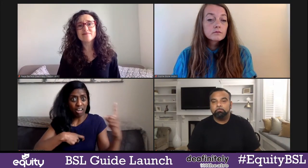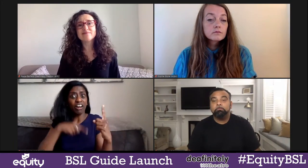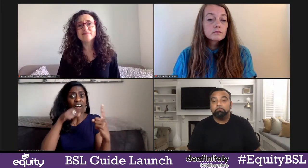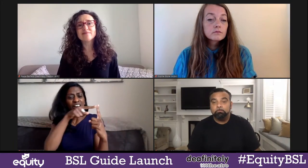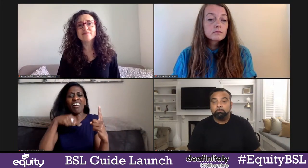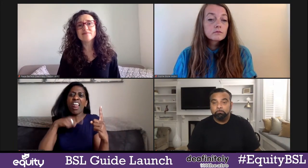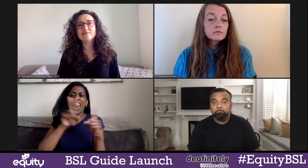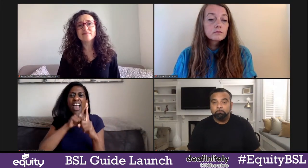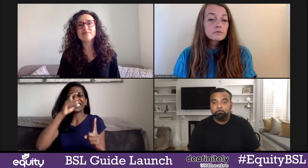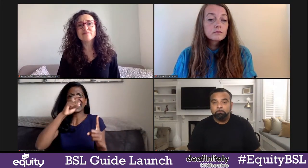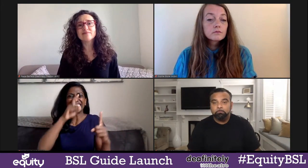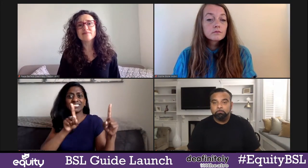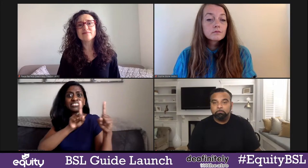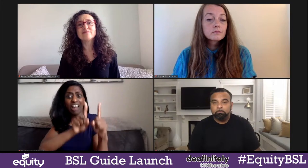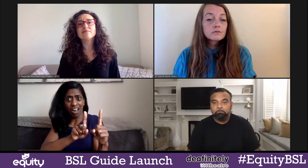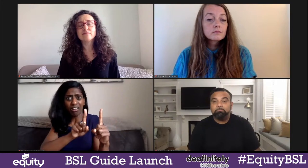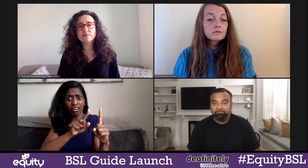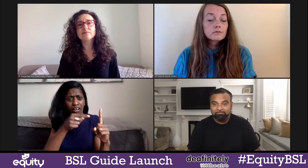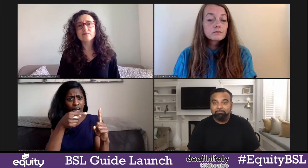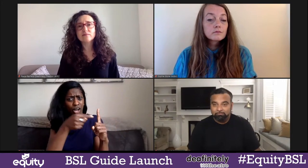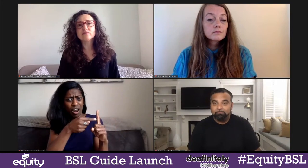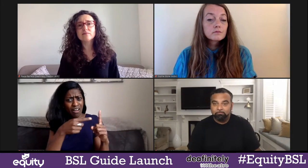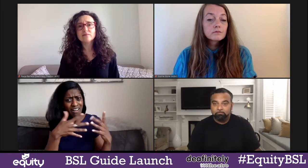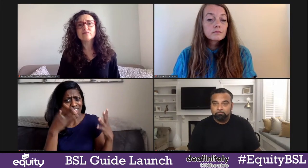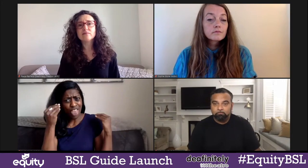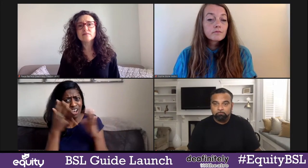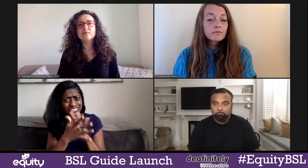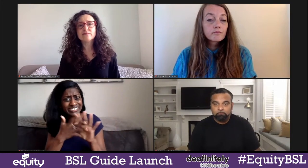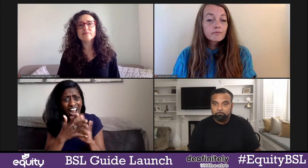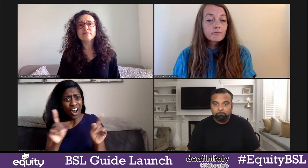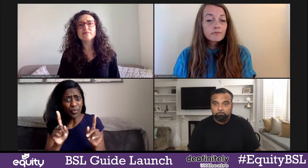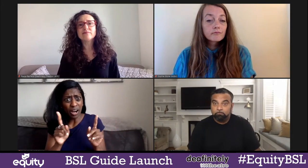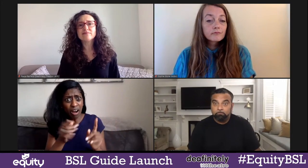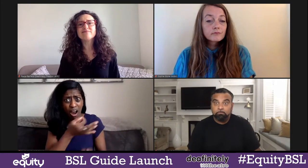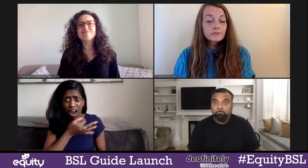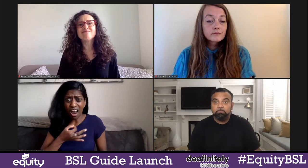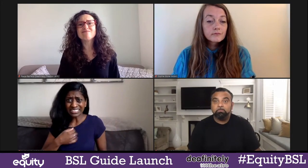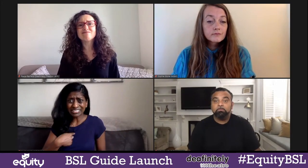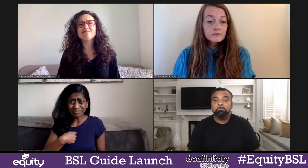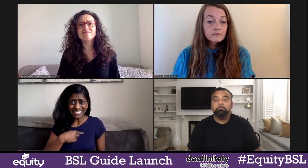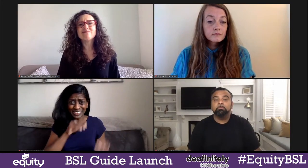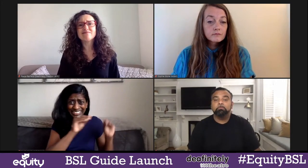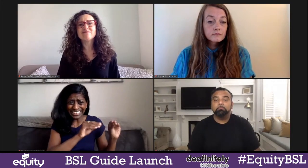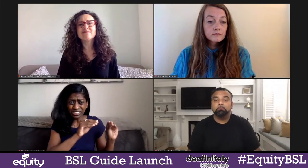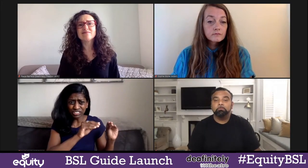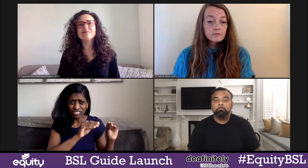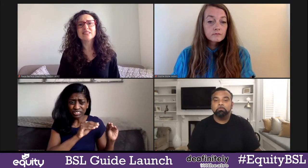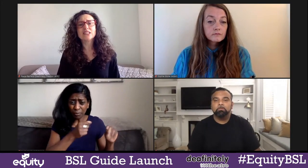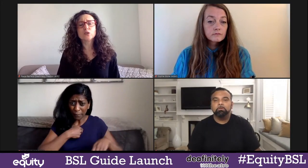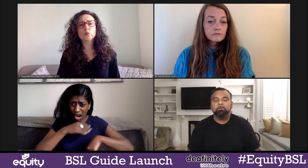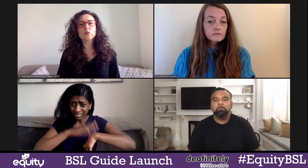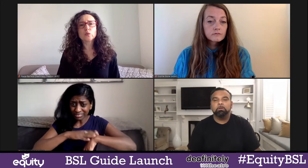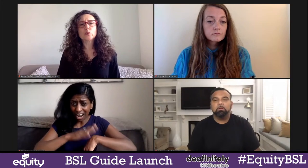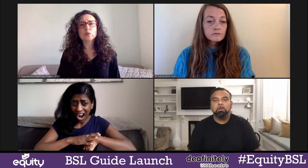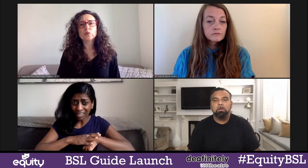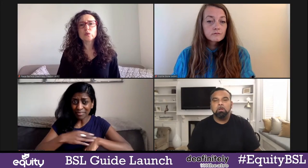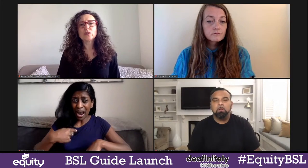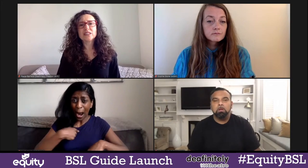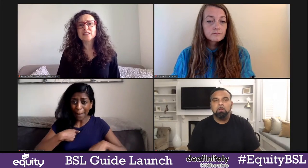And if there's a character where perhaps I'm playing the sister of a character, they don't sign. And then I'm asked to teach